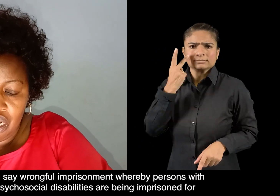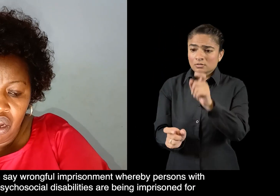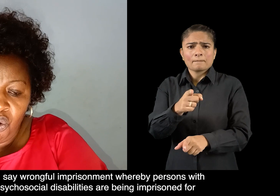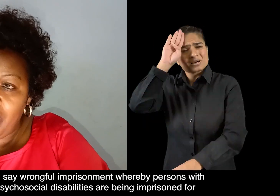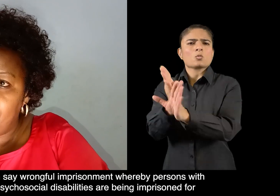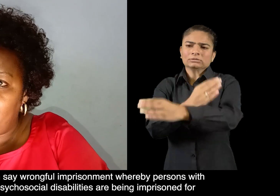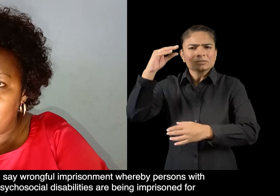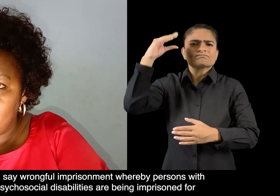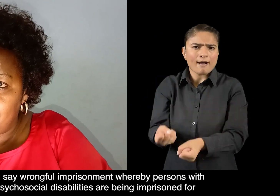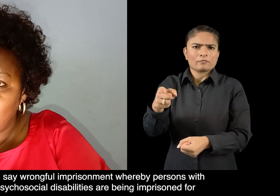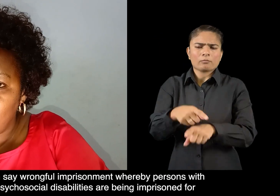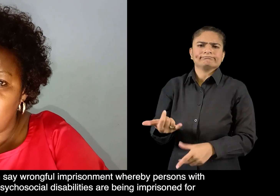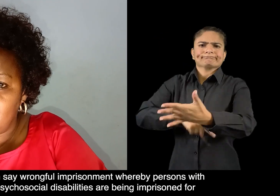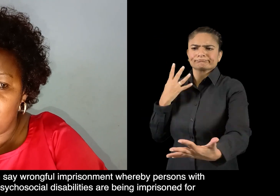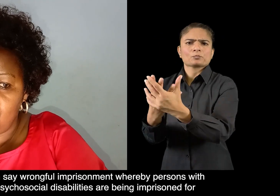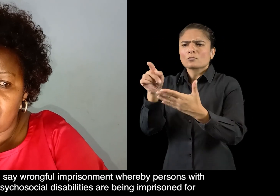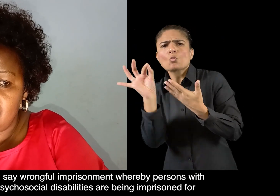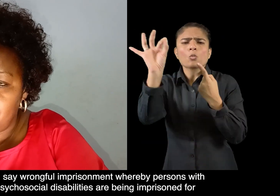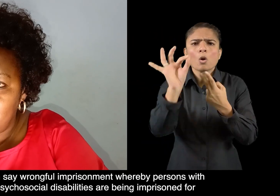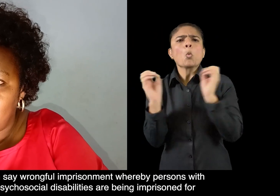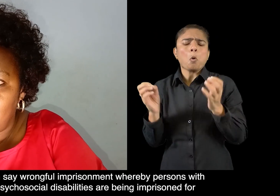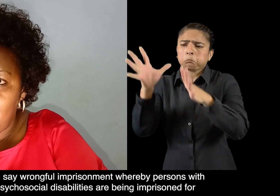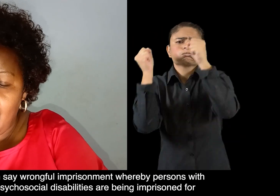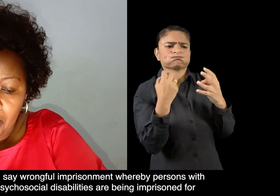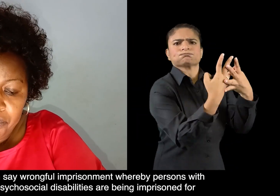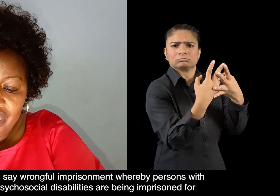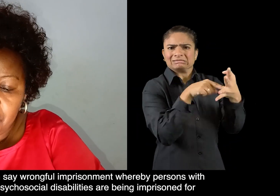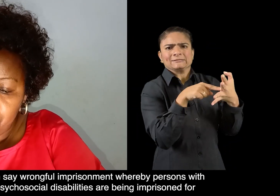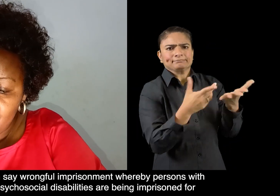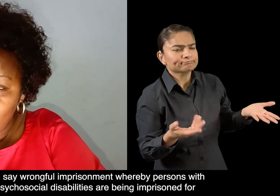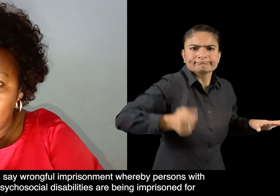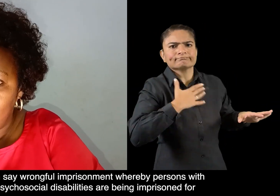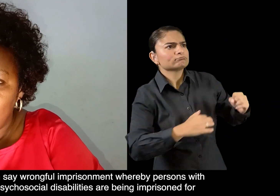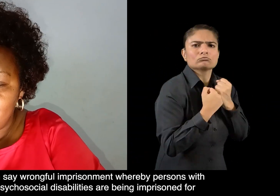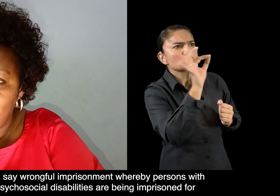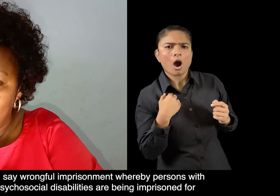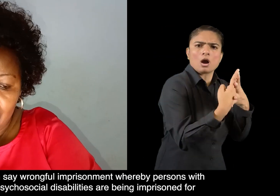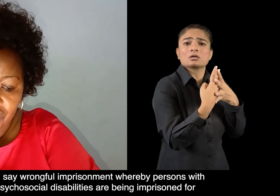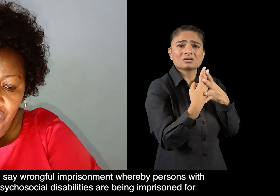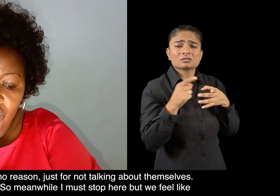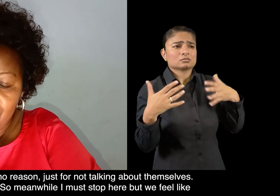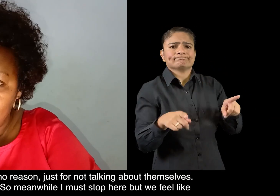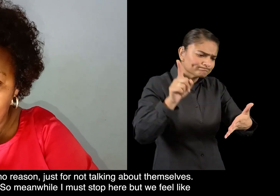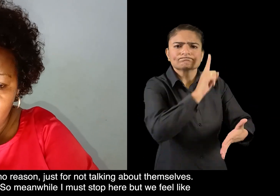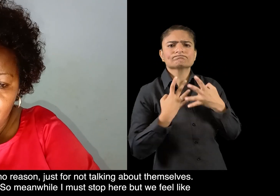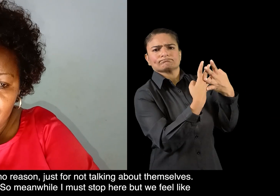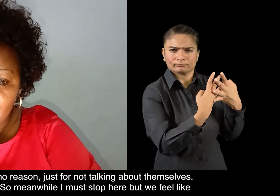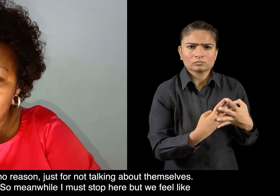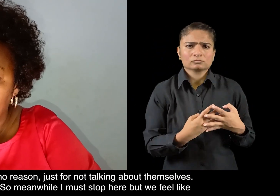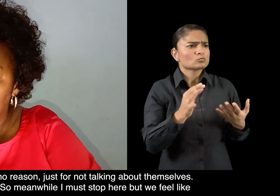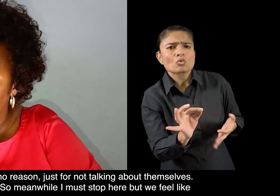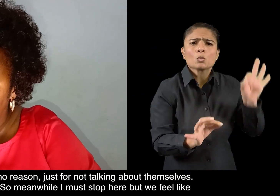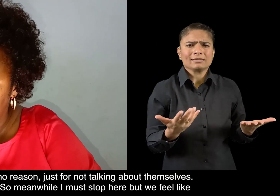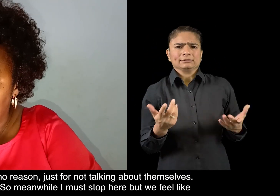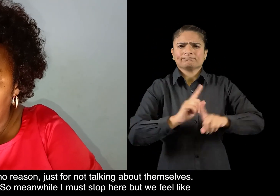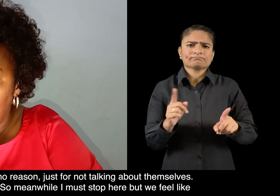imprisonment, whereby persons with psychosocial disability are being imprisoned for no reason, just